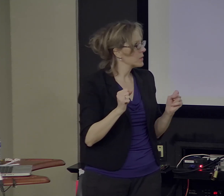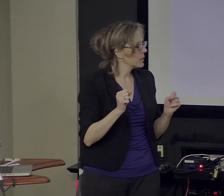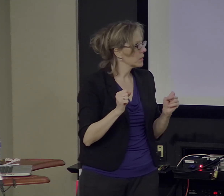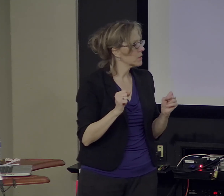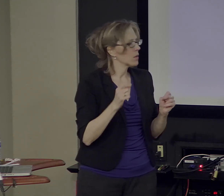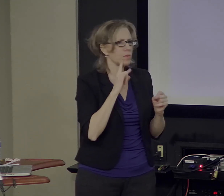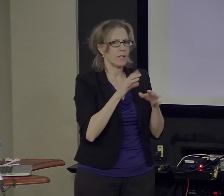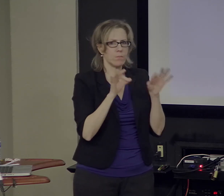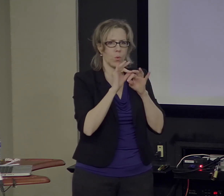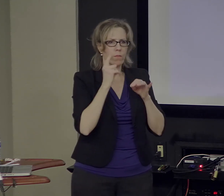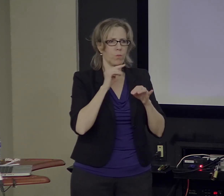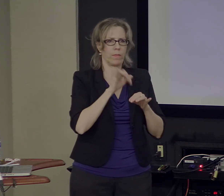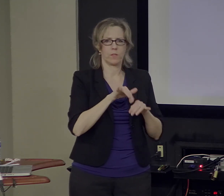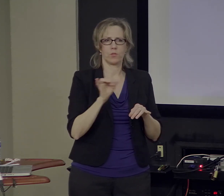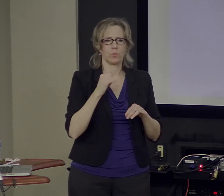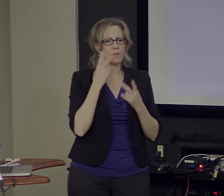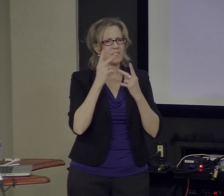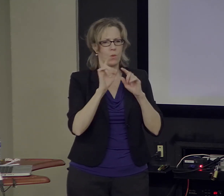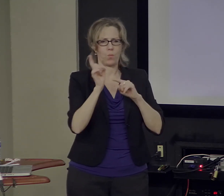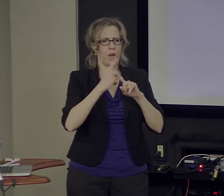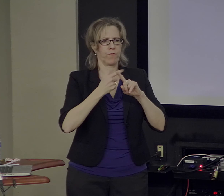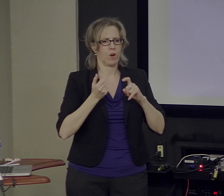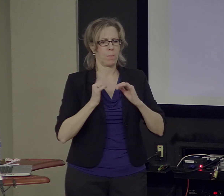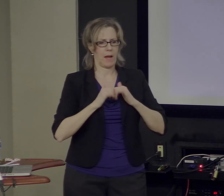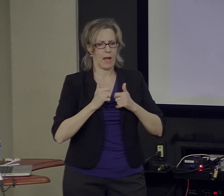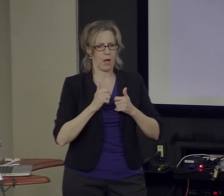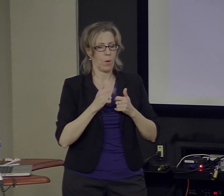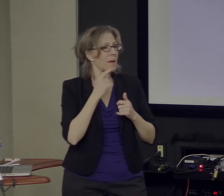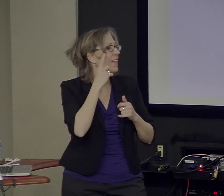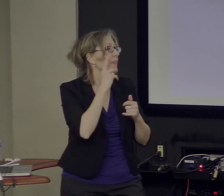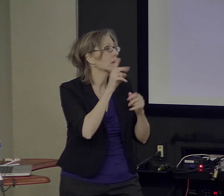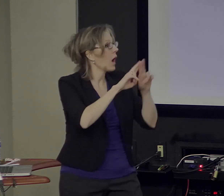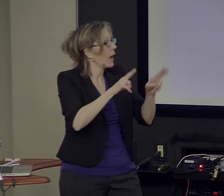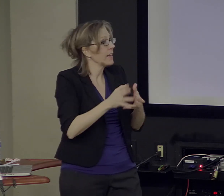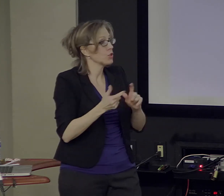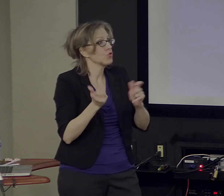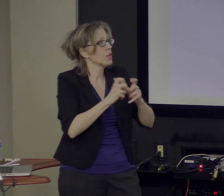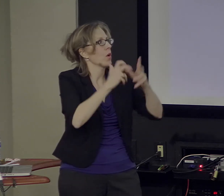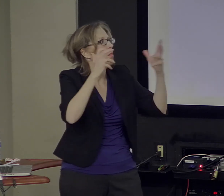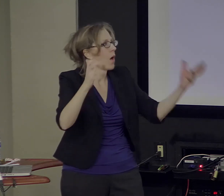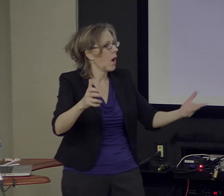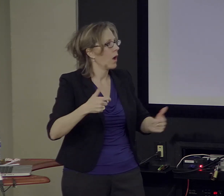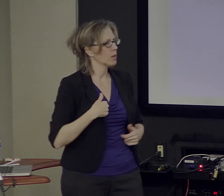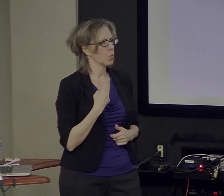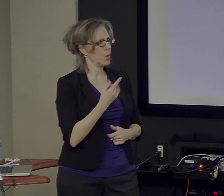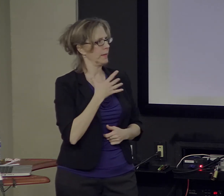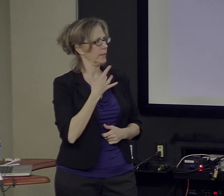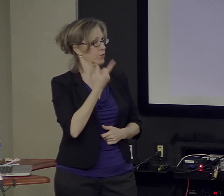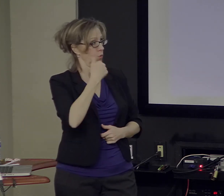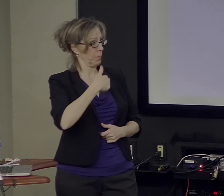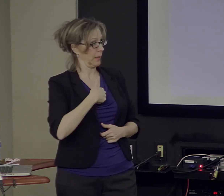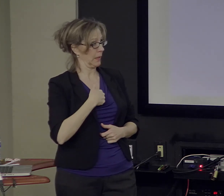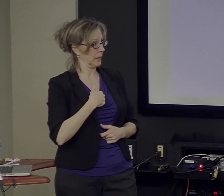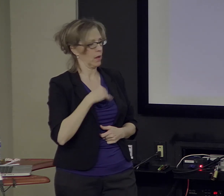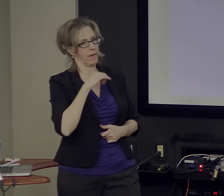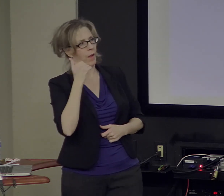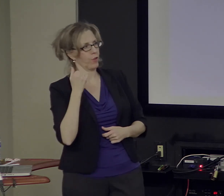about historical languages and linguistics, and I think it's important that international sign has changed a